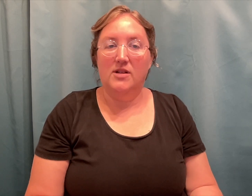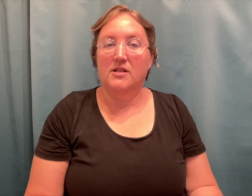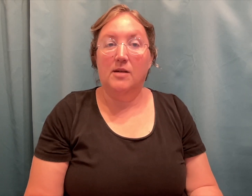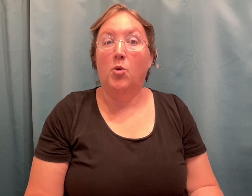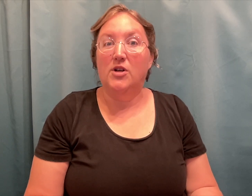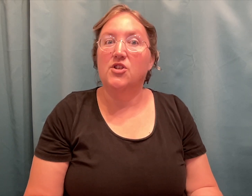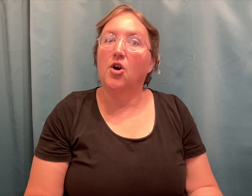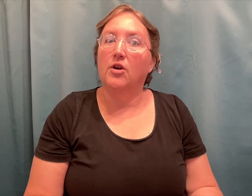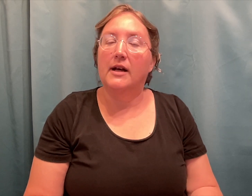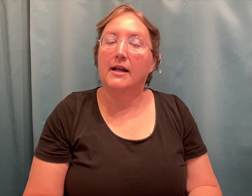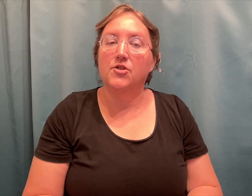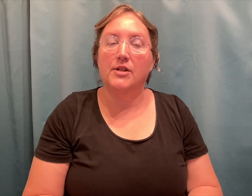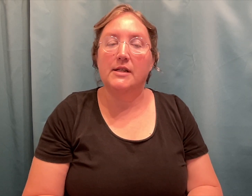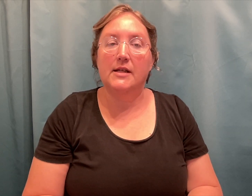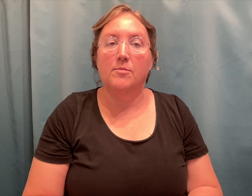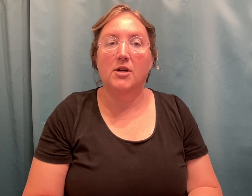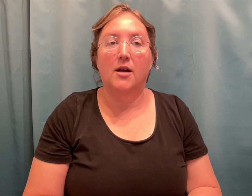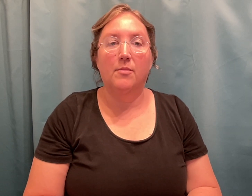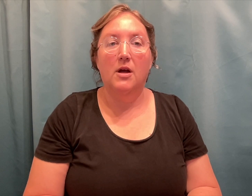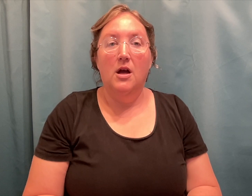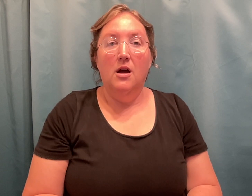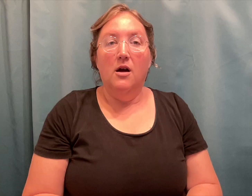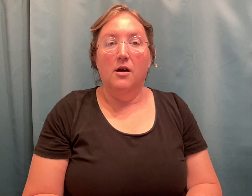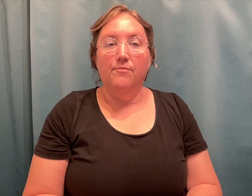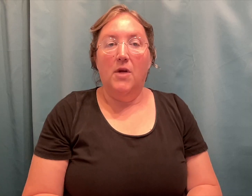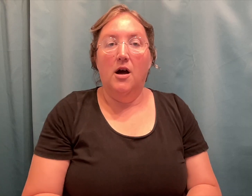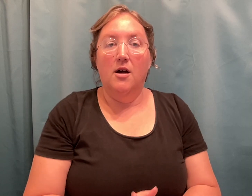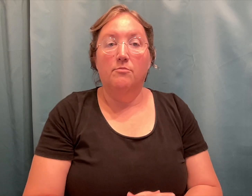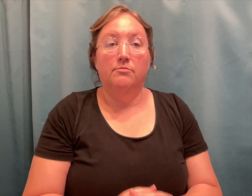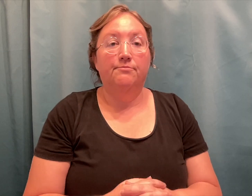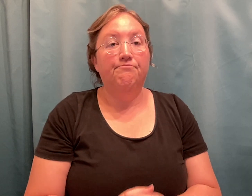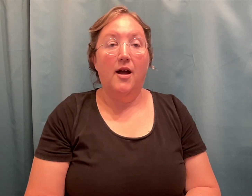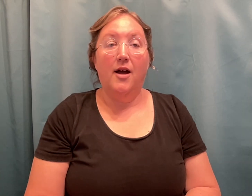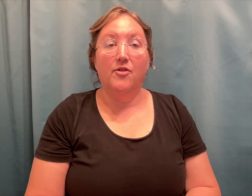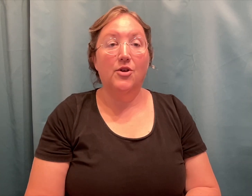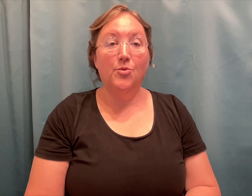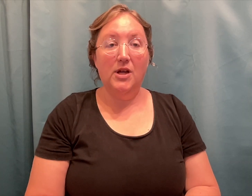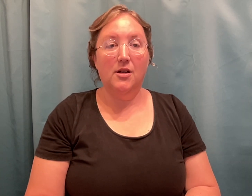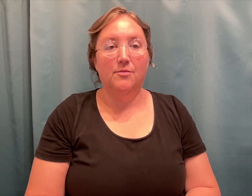has the same question, to all get it answered at the same time. Have a good week.